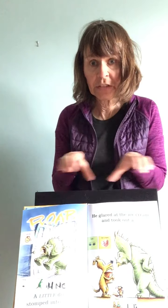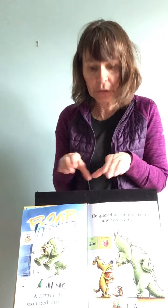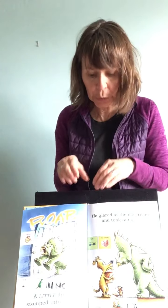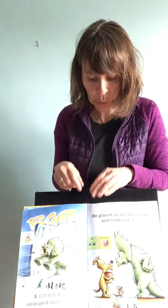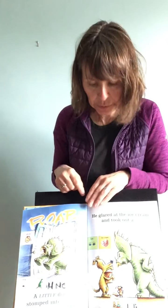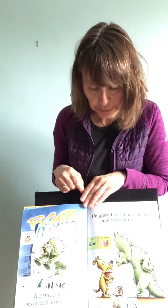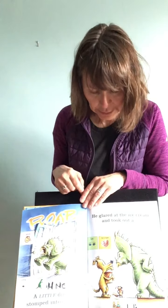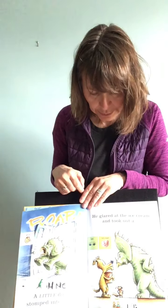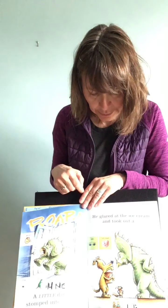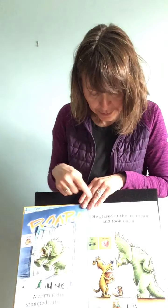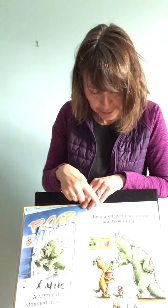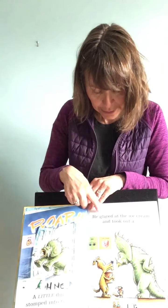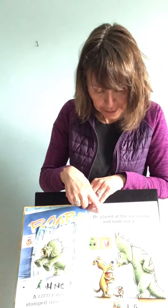do?